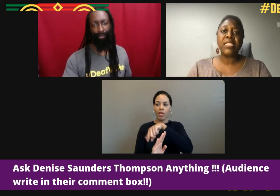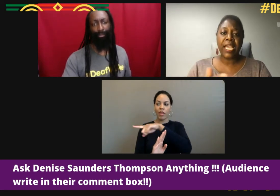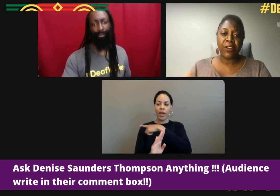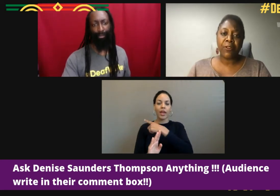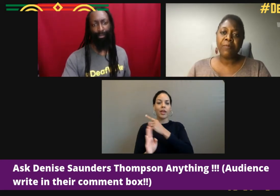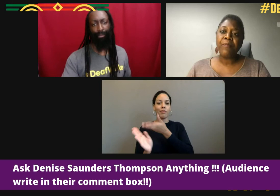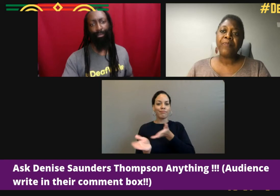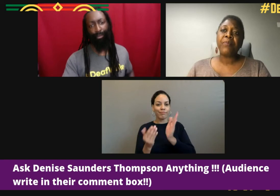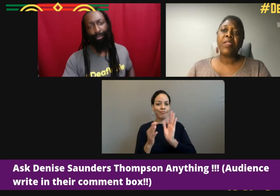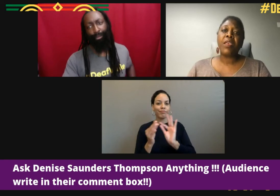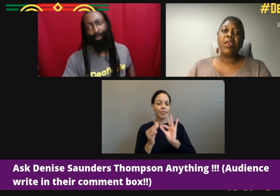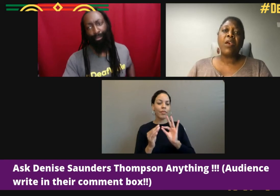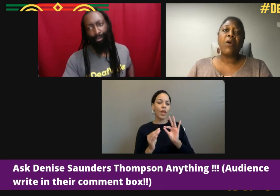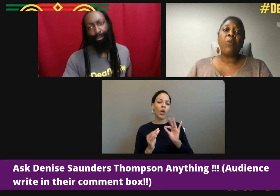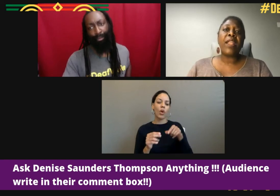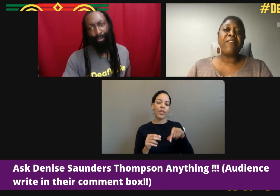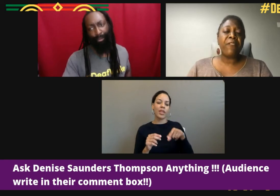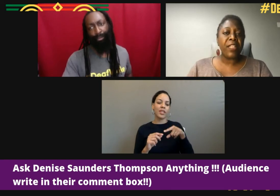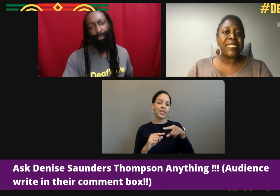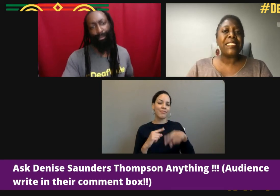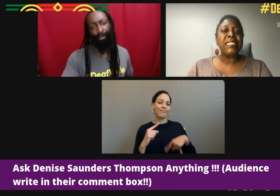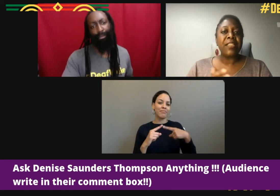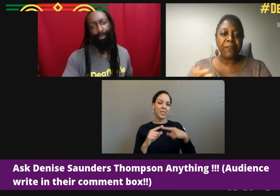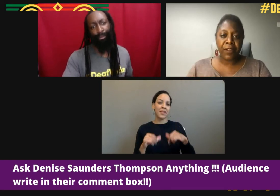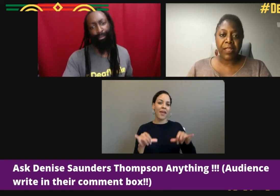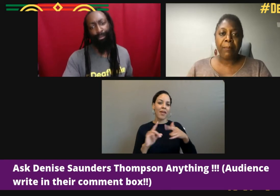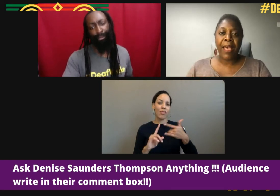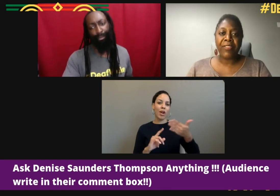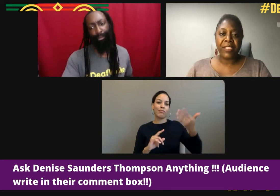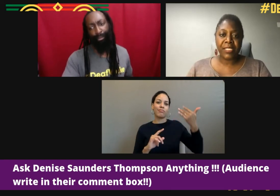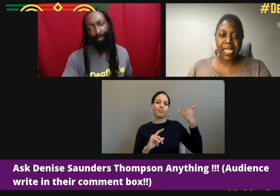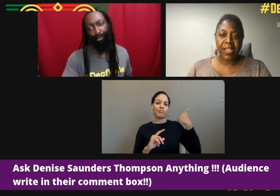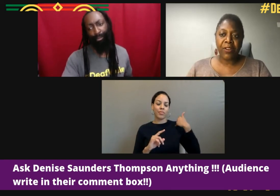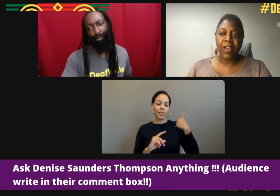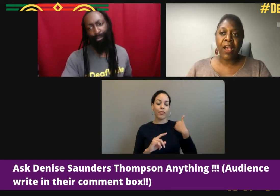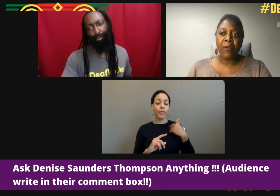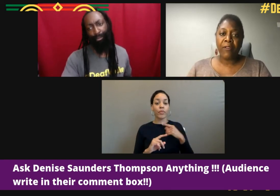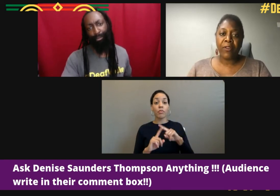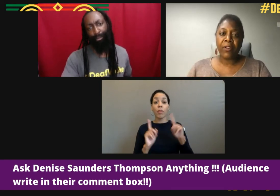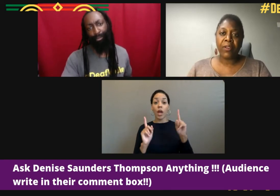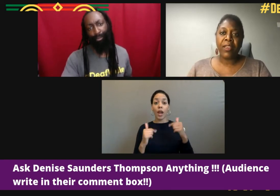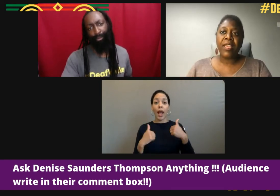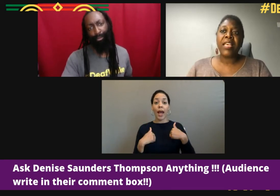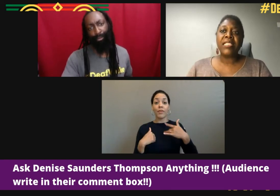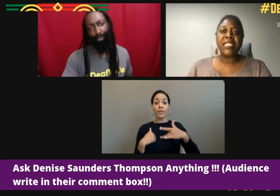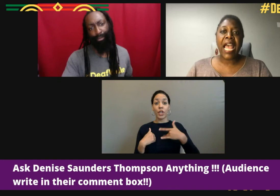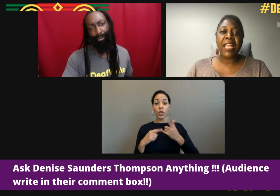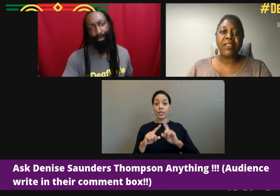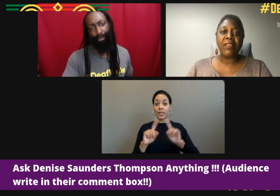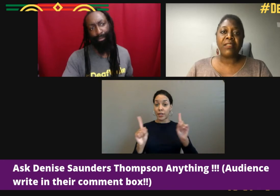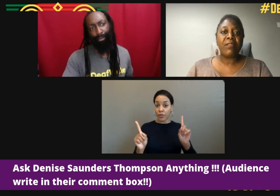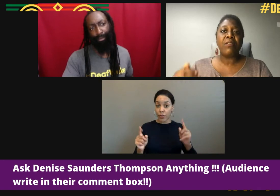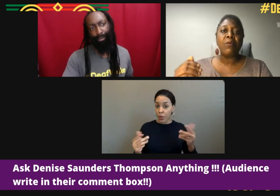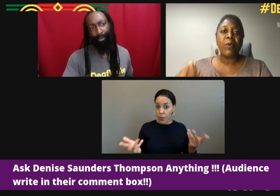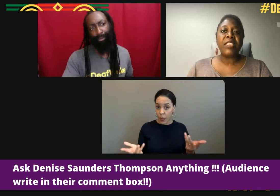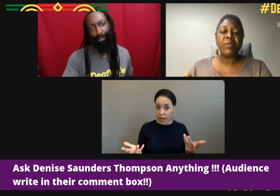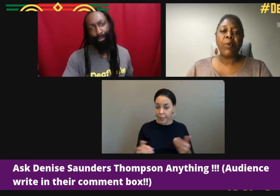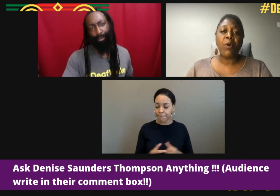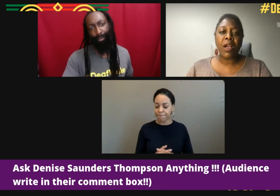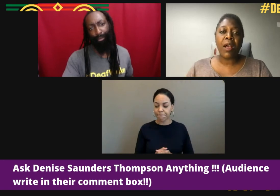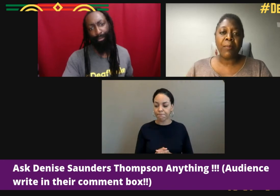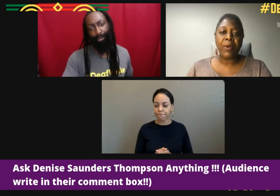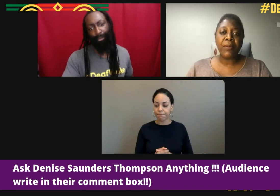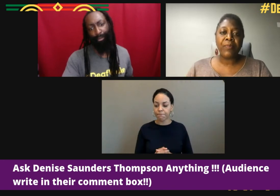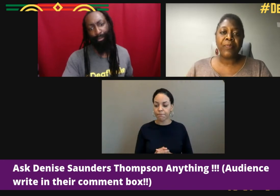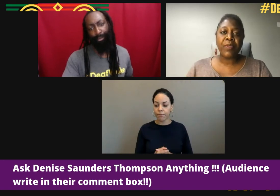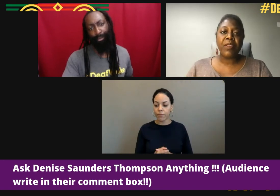repeat cycle. What I feel is different about this cycle, however, is that we